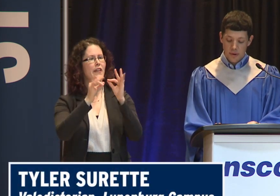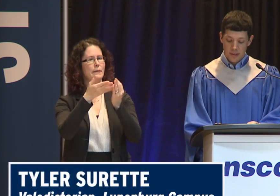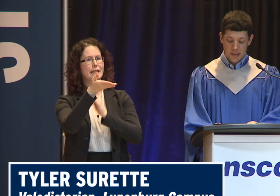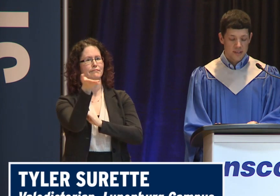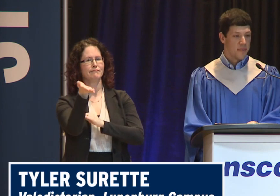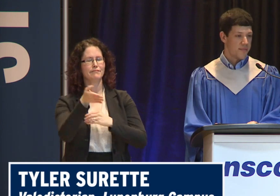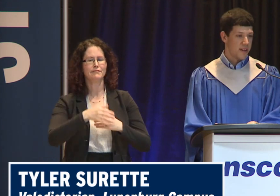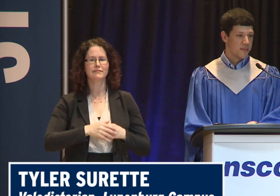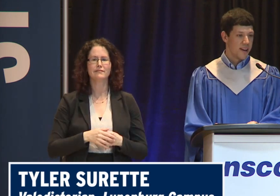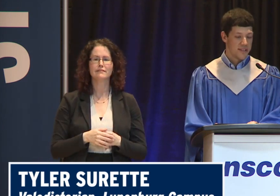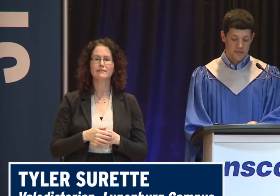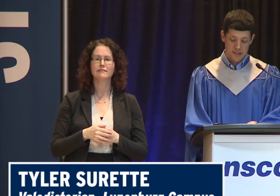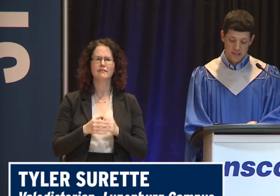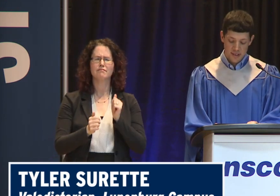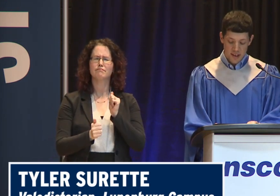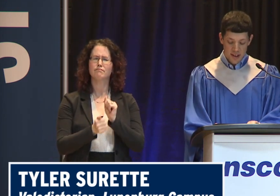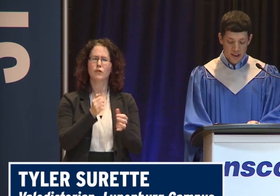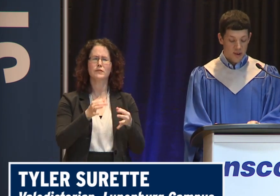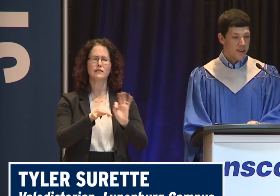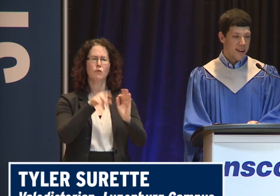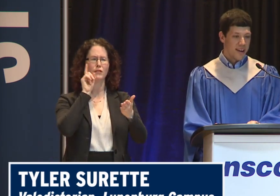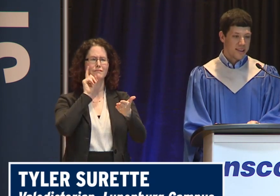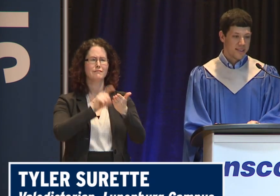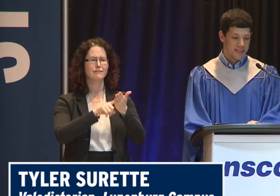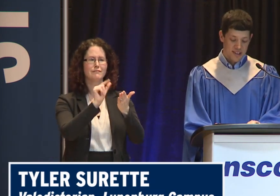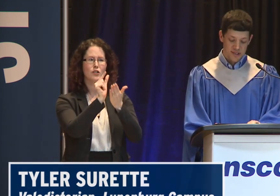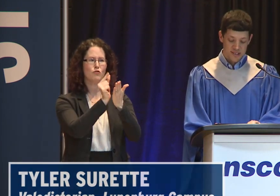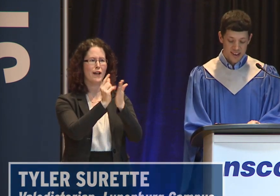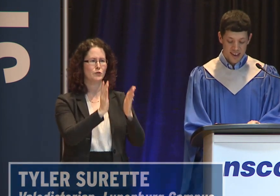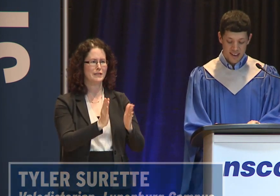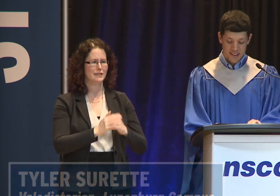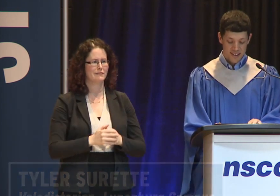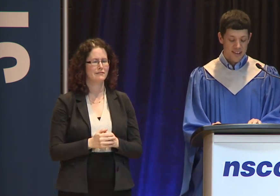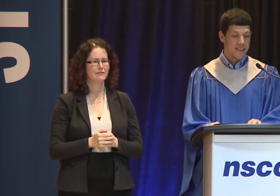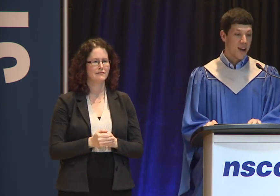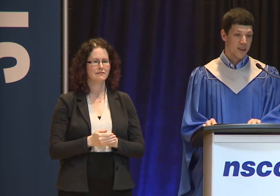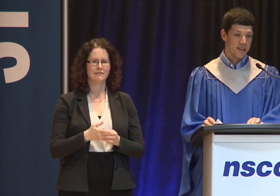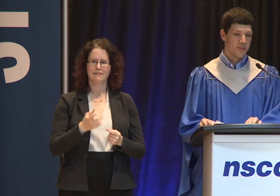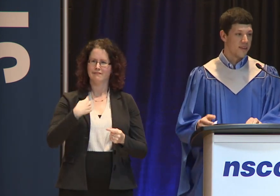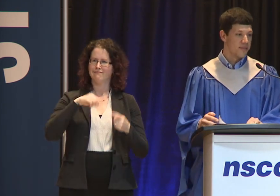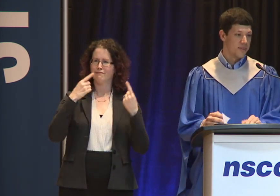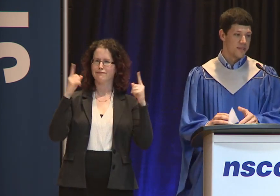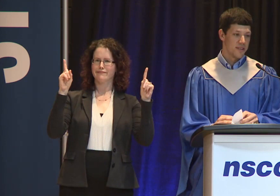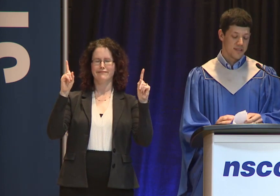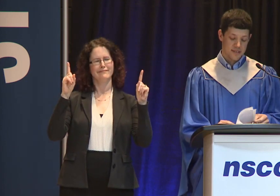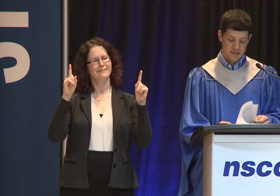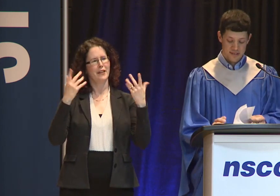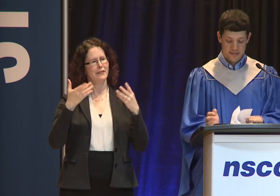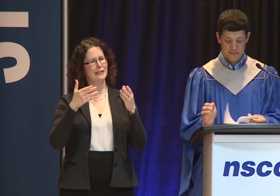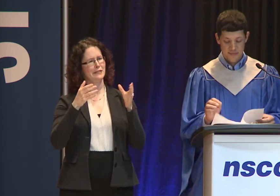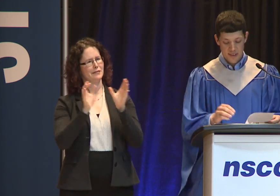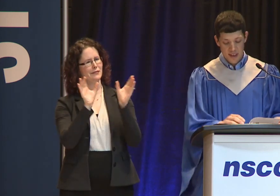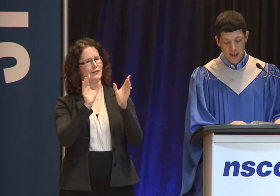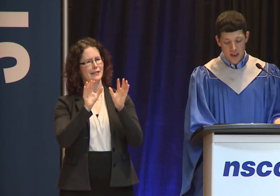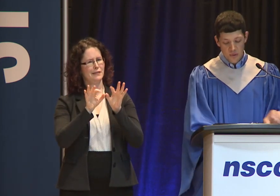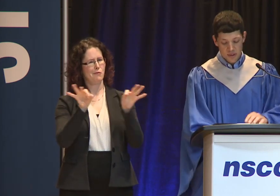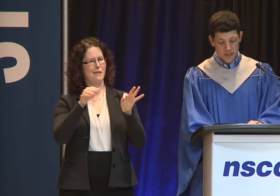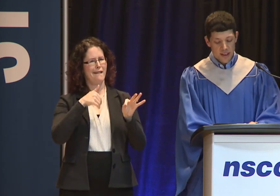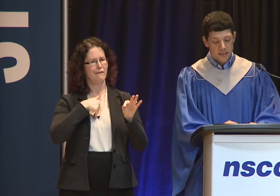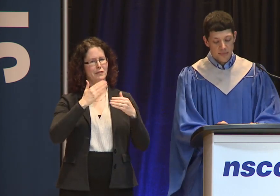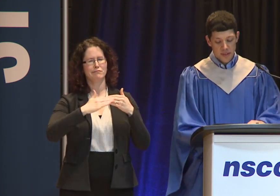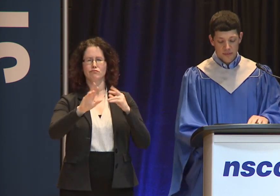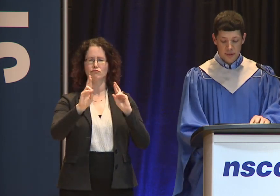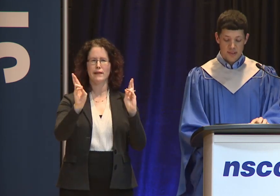most importantly, to my fellow graduates. Here we are, credentials in hand, now ready for our new futures.